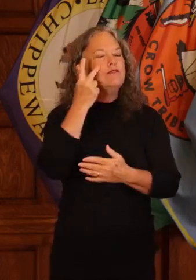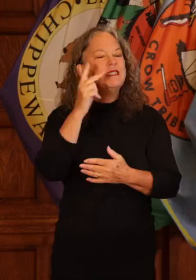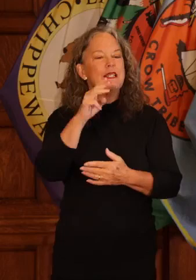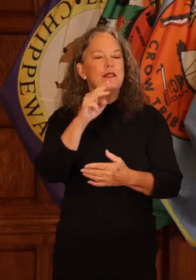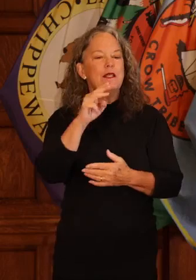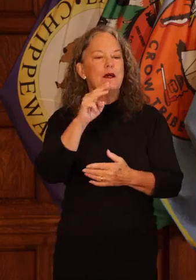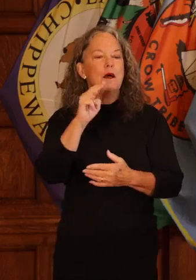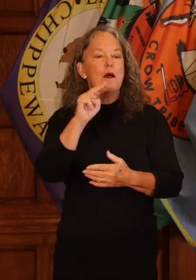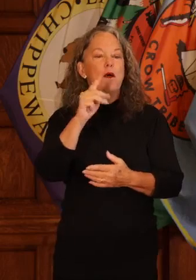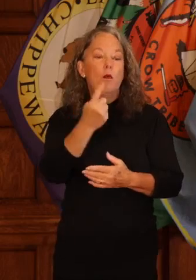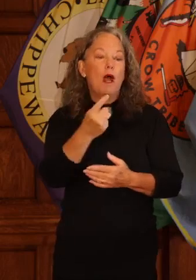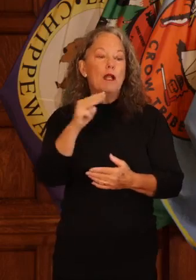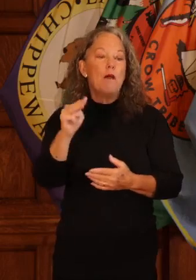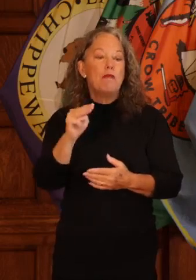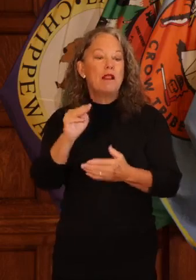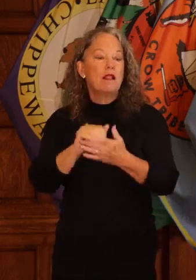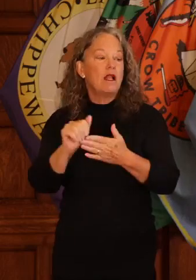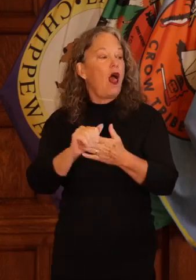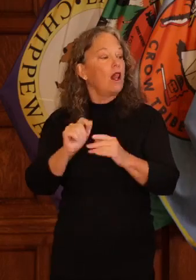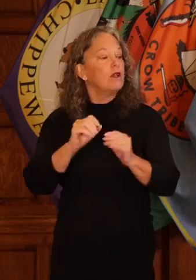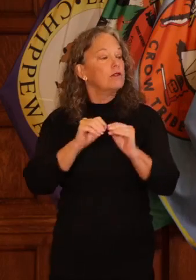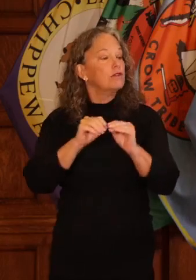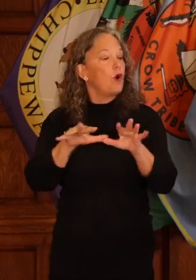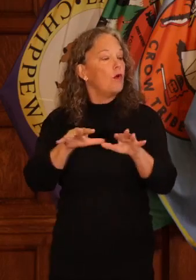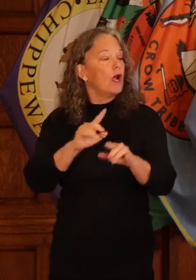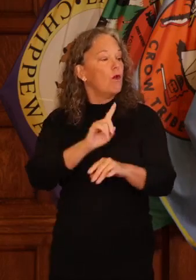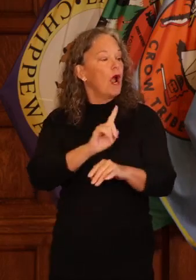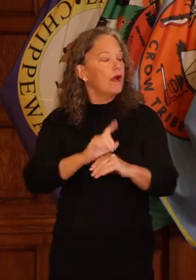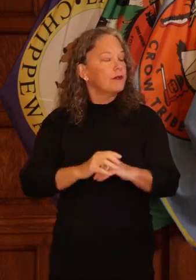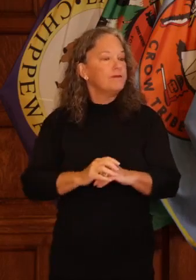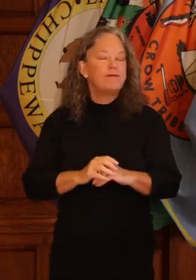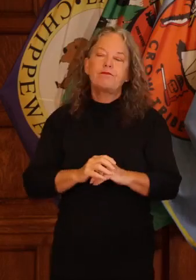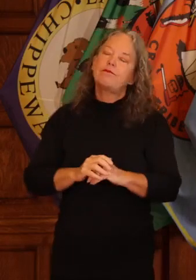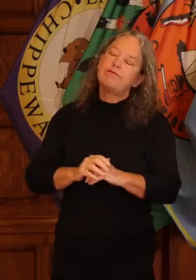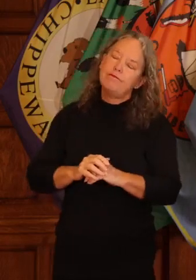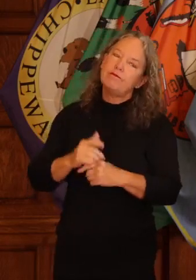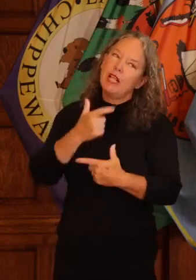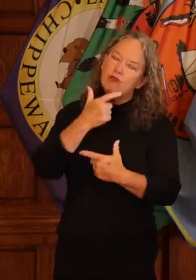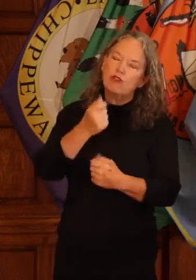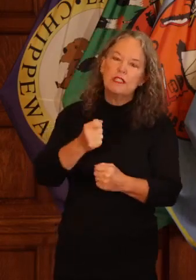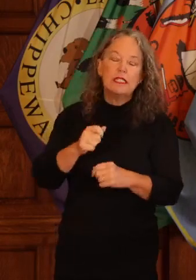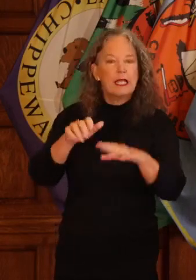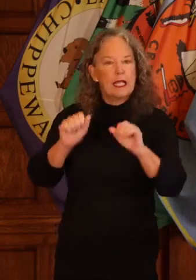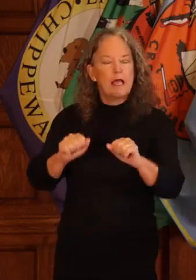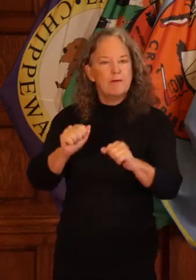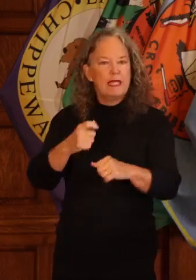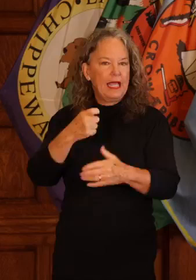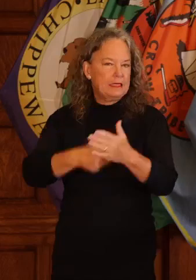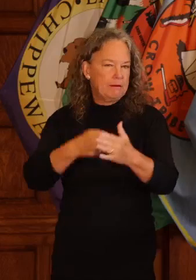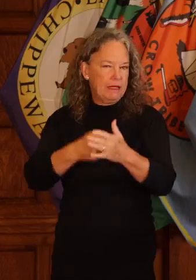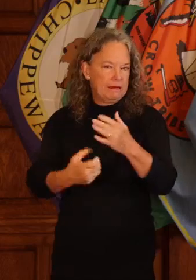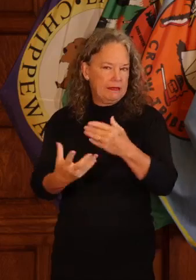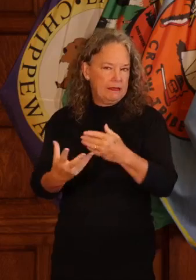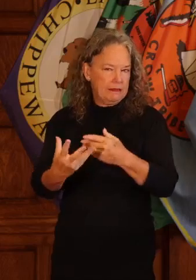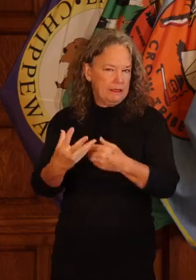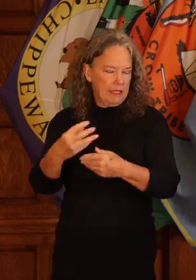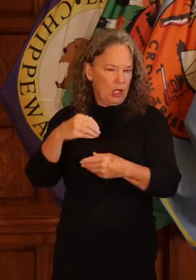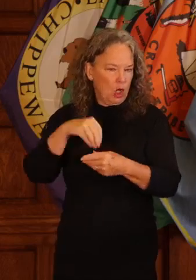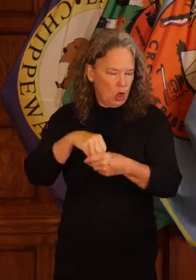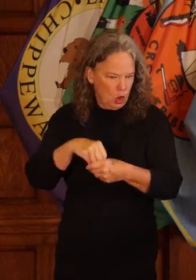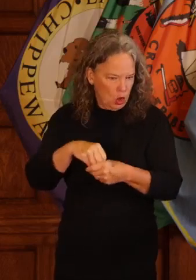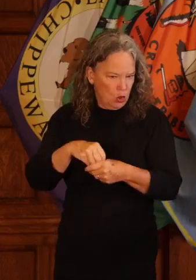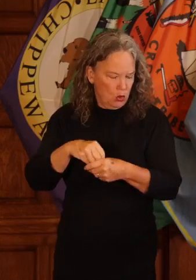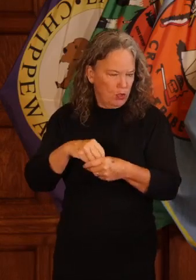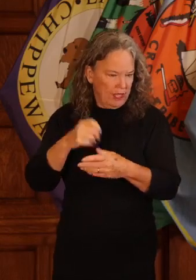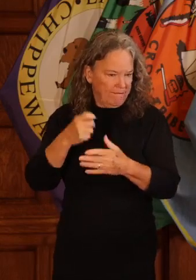I guess? Yeah, so it's interesting. There can be expenses associated with implementing a cell phone free policy. We